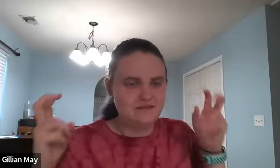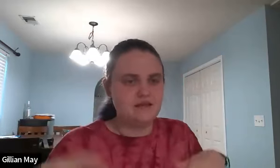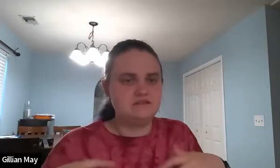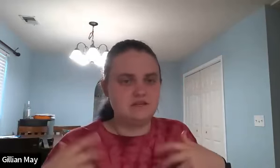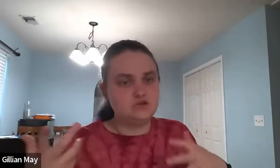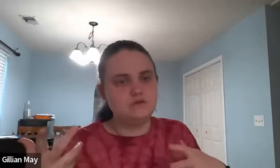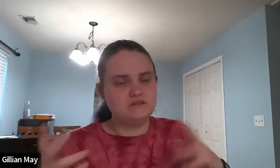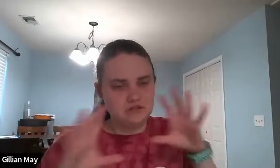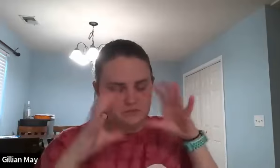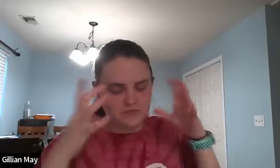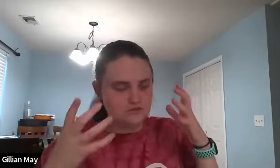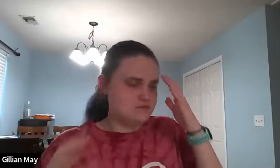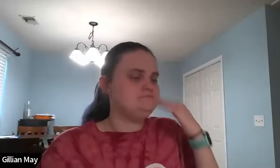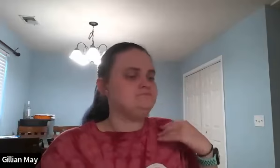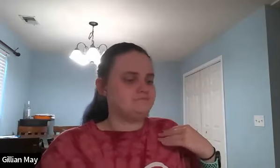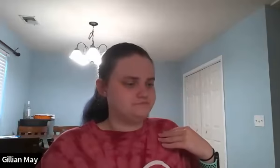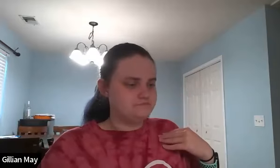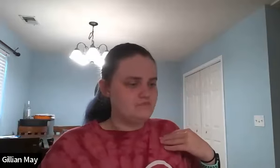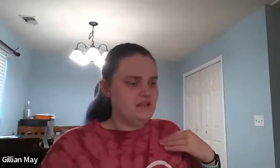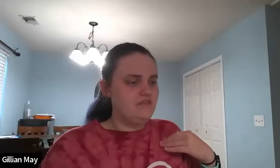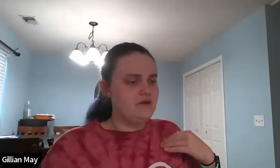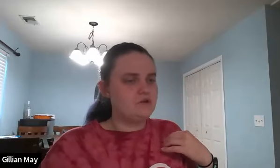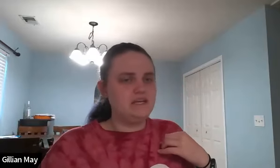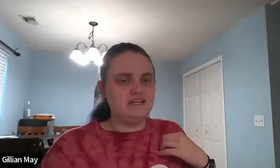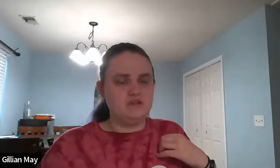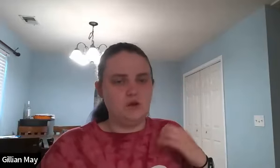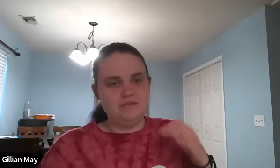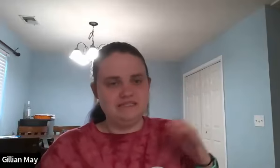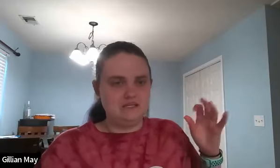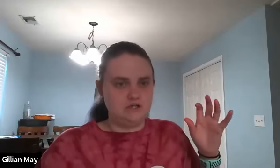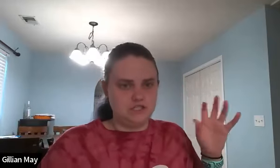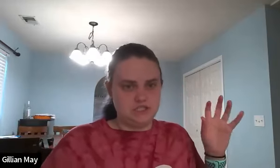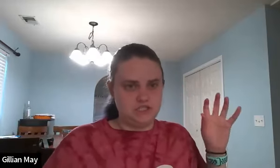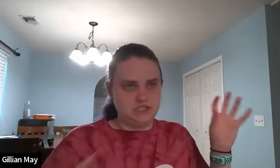like dinner meals. And then we're going to get into like our meats and our